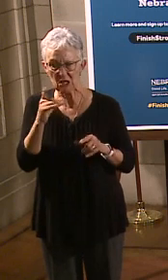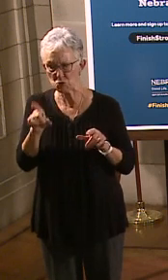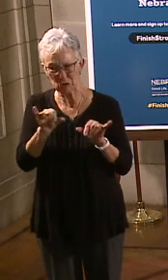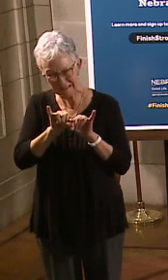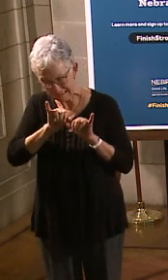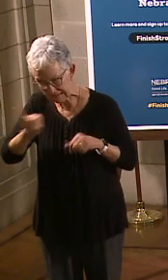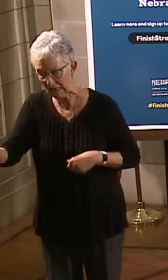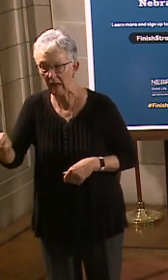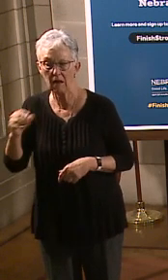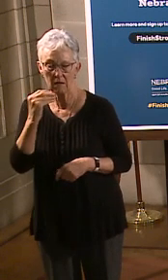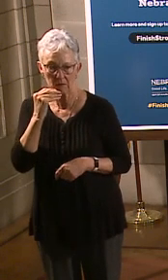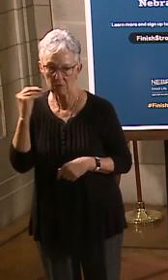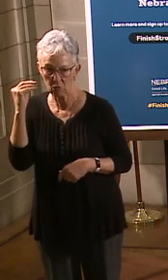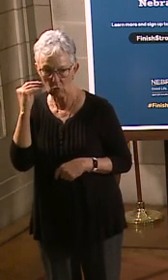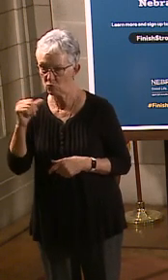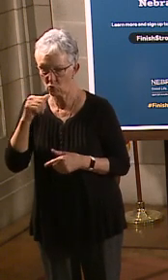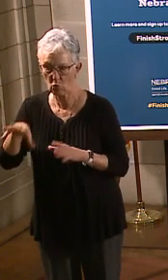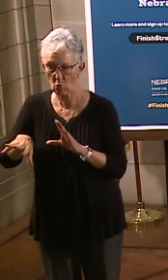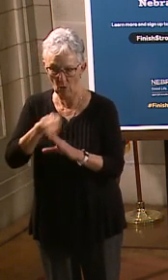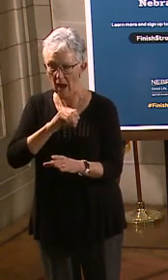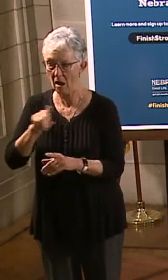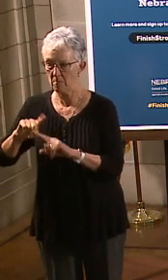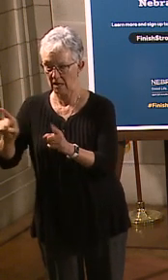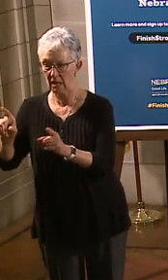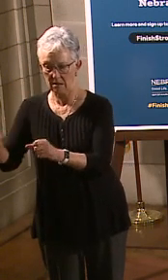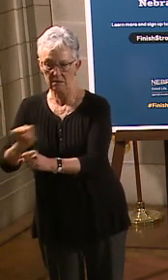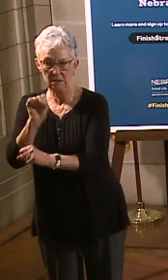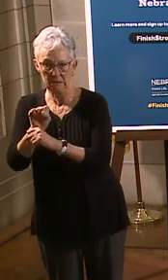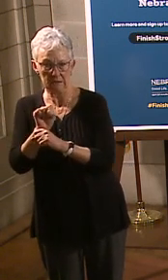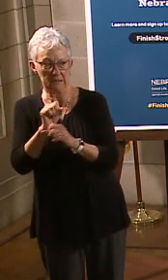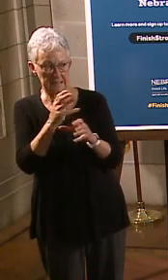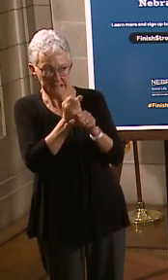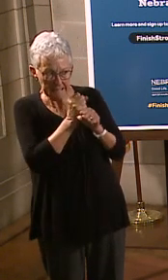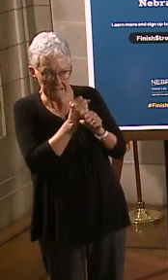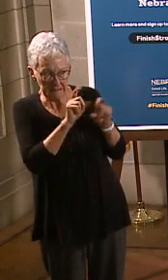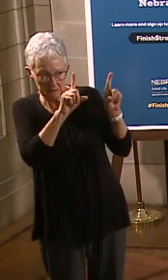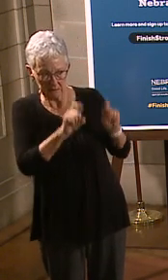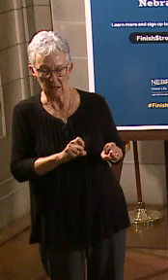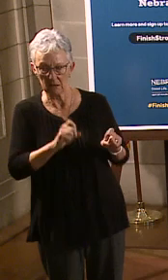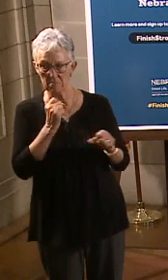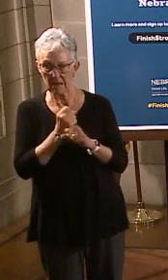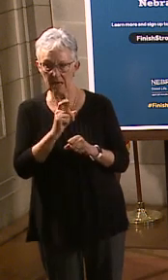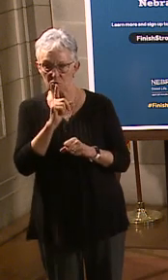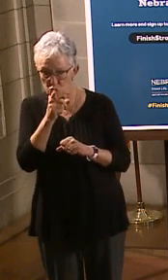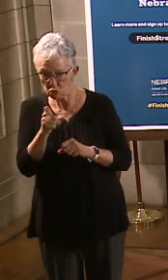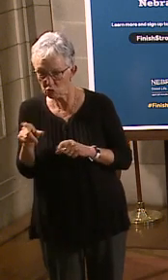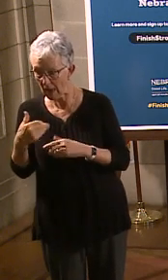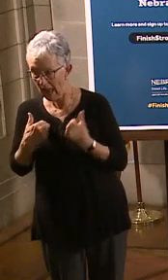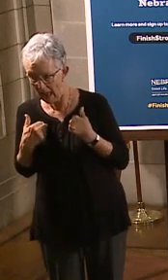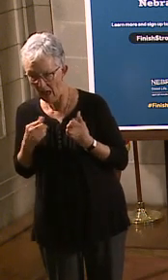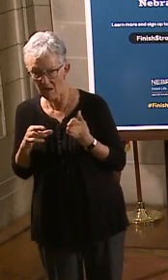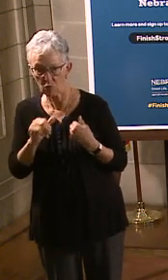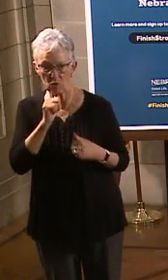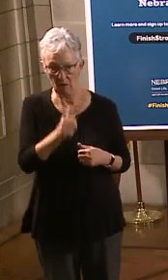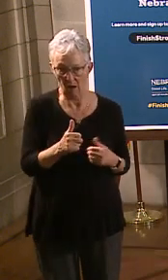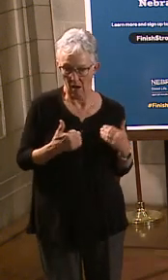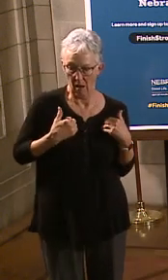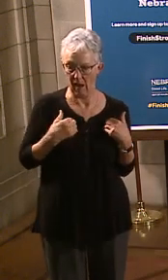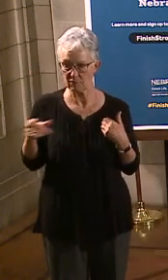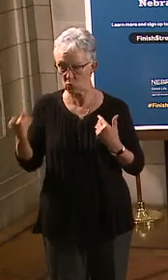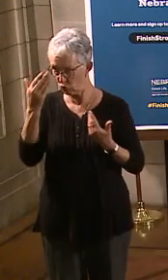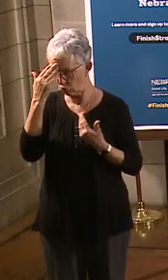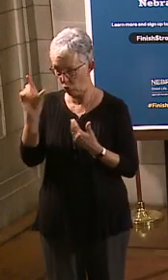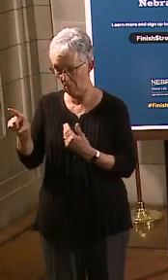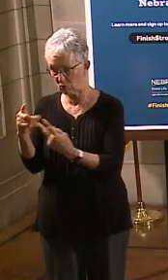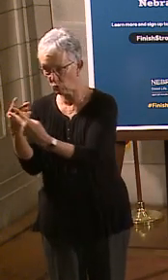at Test Nebraska to make sure that you don't have the coronavirus. We don't want people spreading that around. All right, so today we're